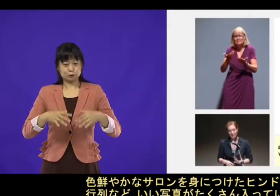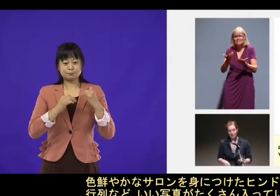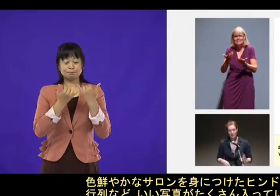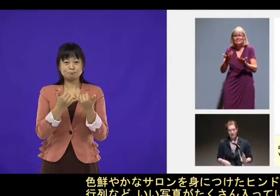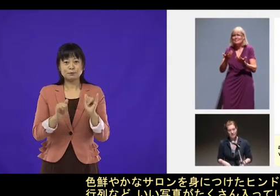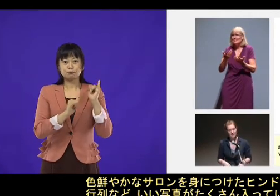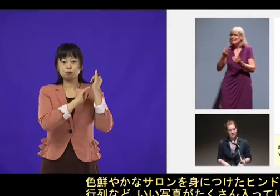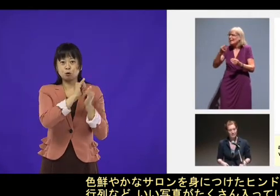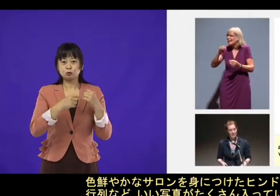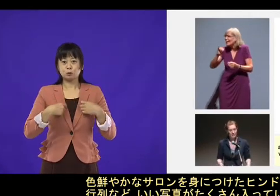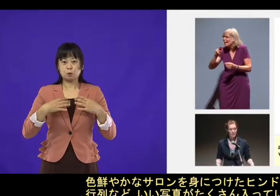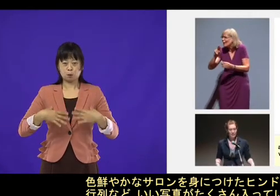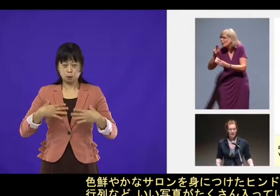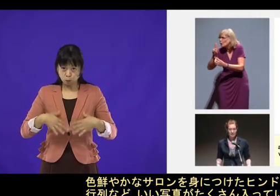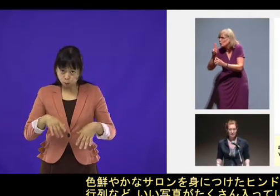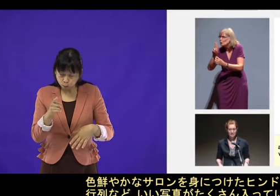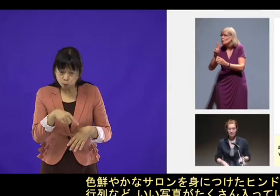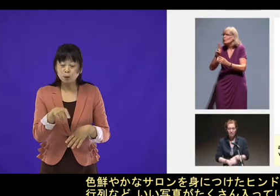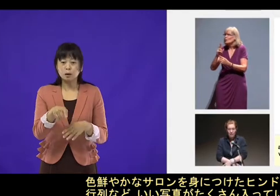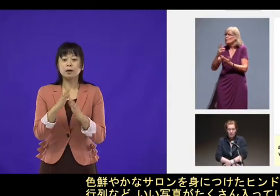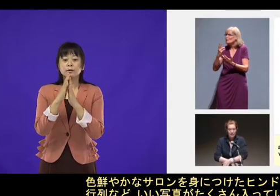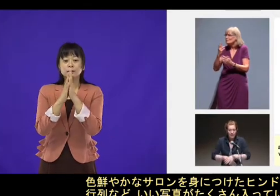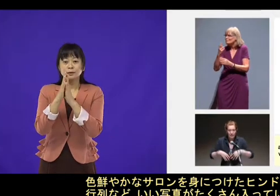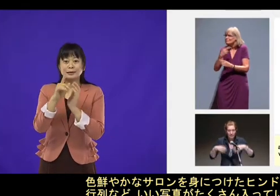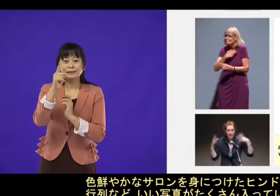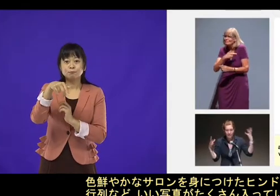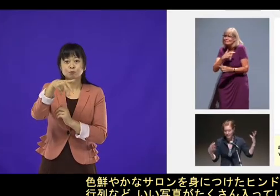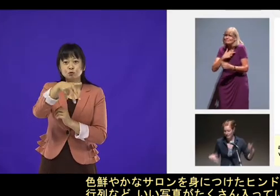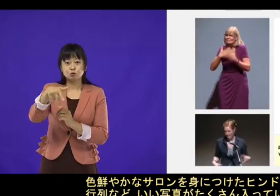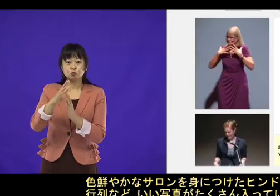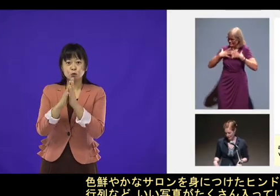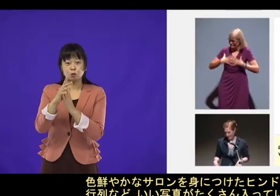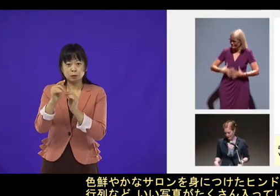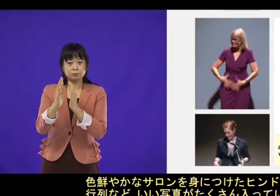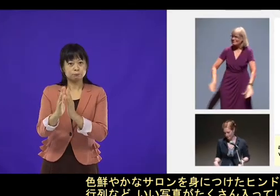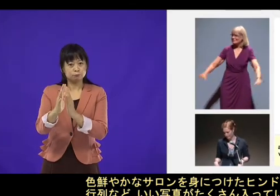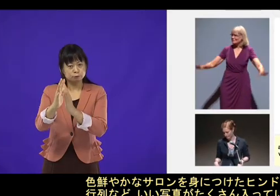a Hindu procession of people wearing a sarong, very colorful.